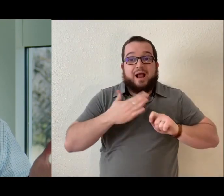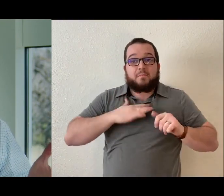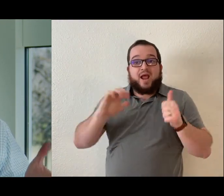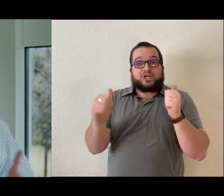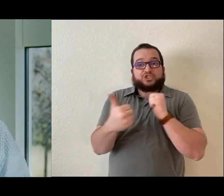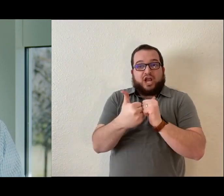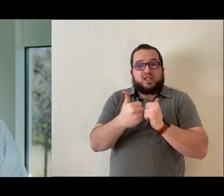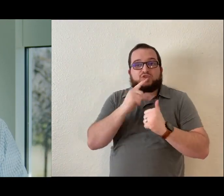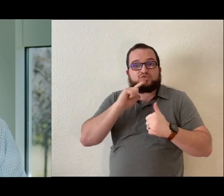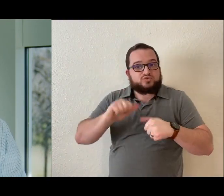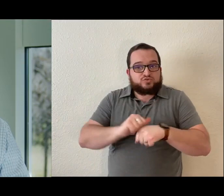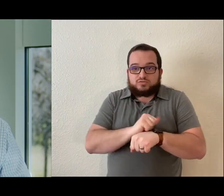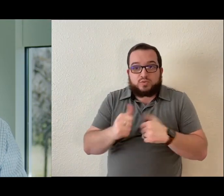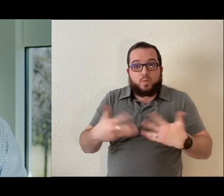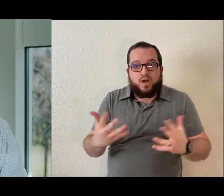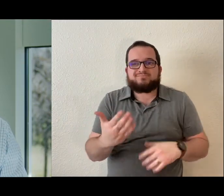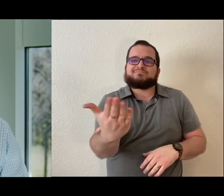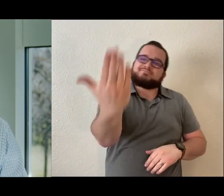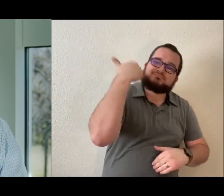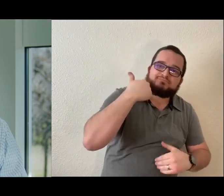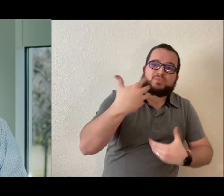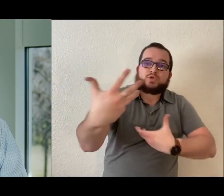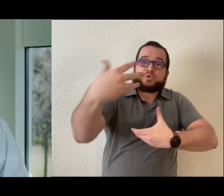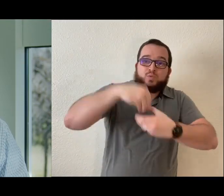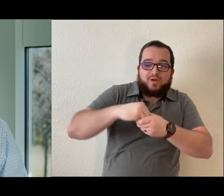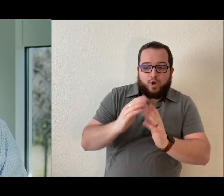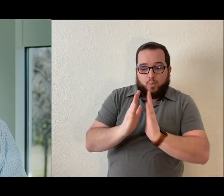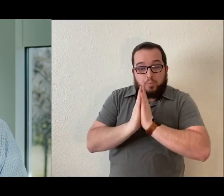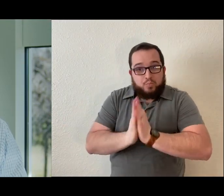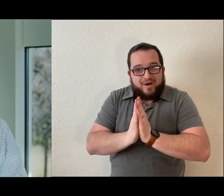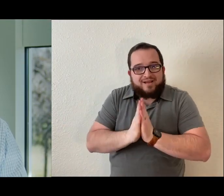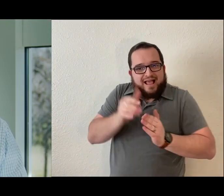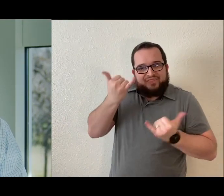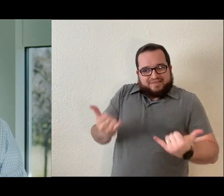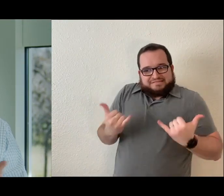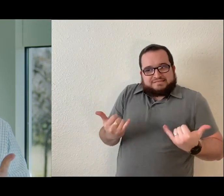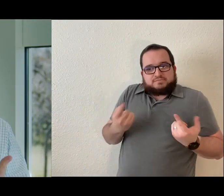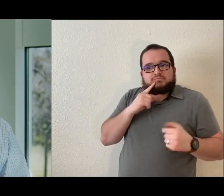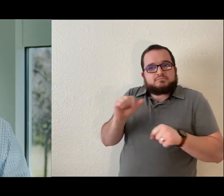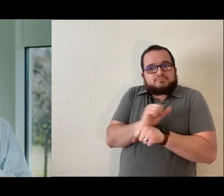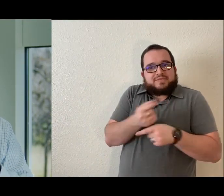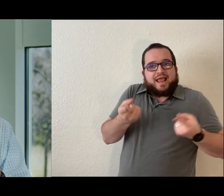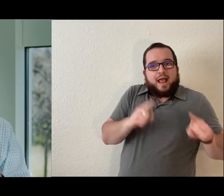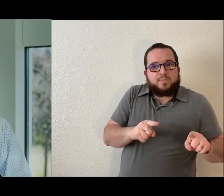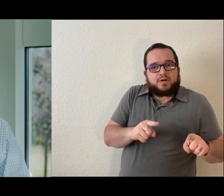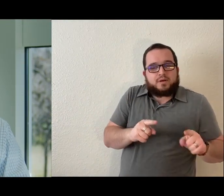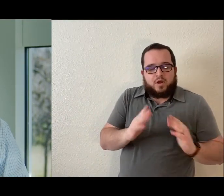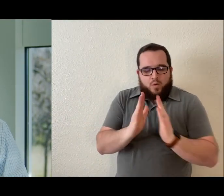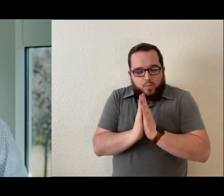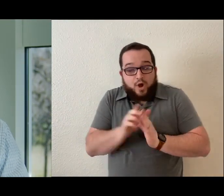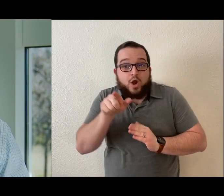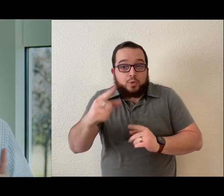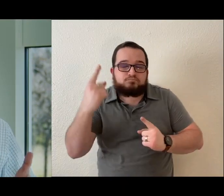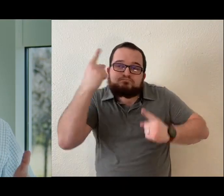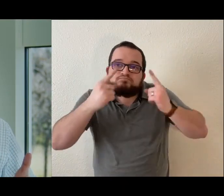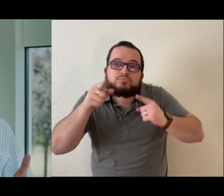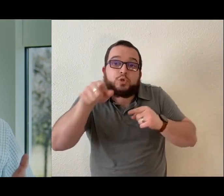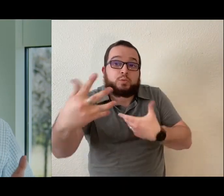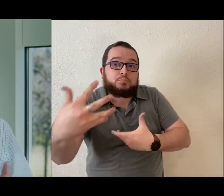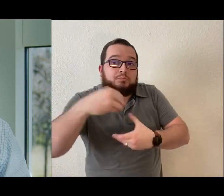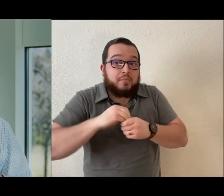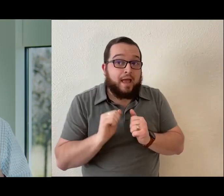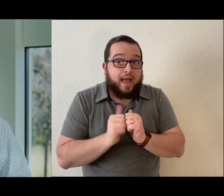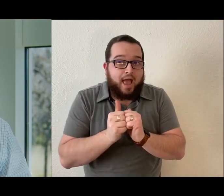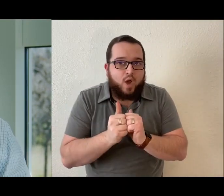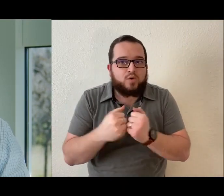you. It's this. Would you join us in praying that this would happen? Would you consider how you might participate in seeing